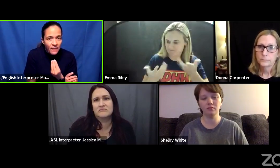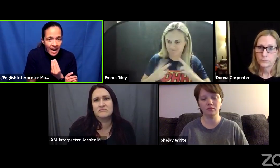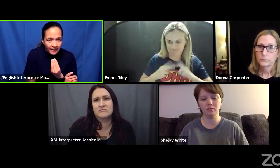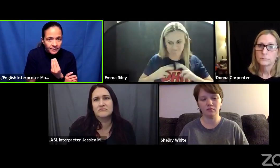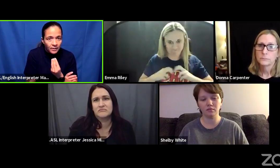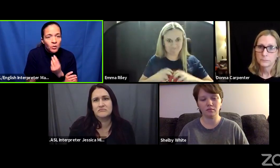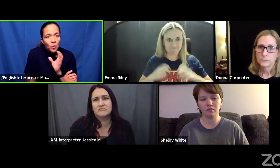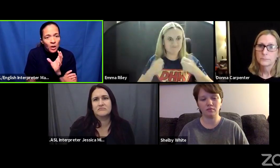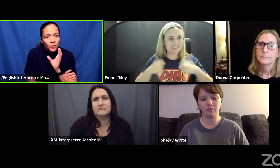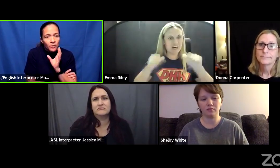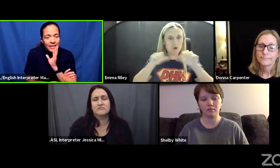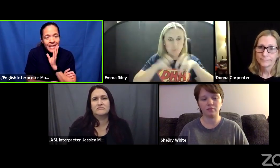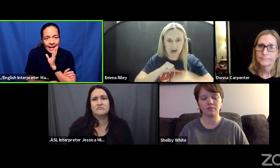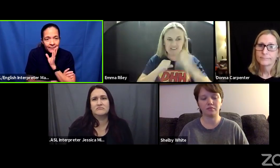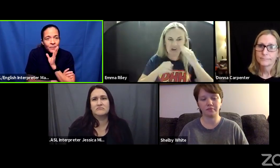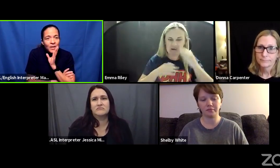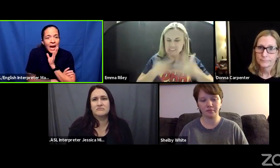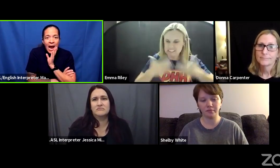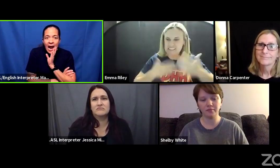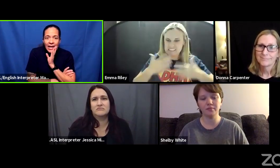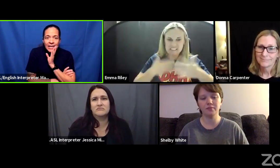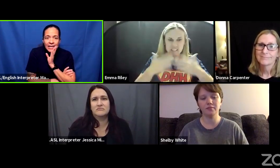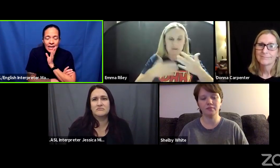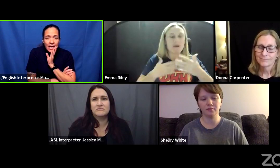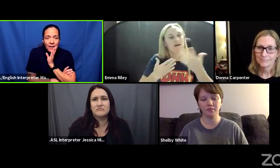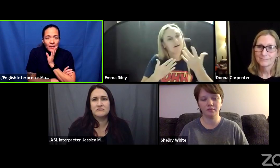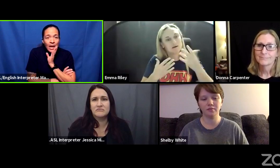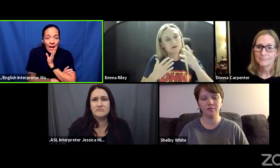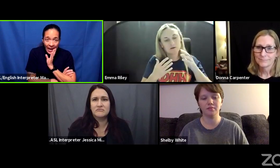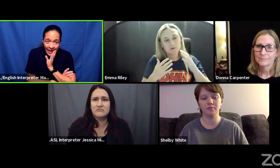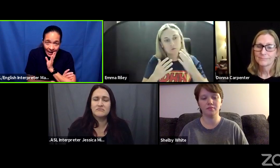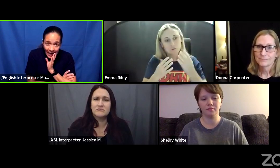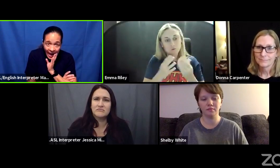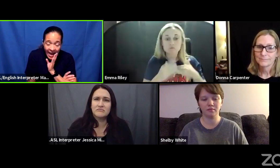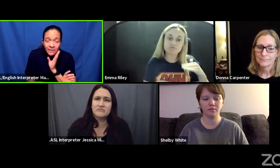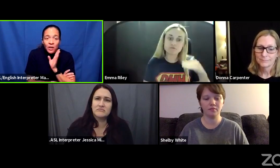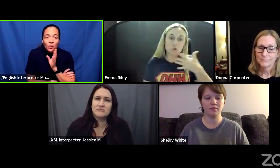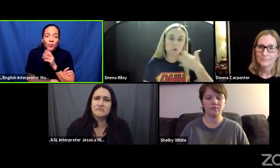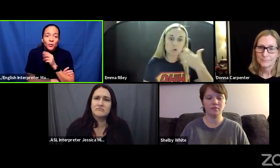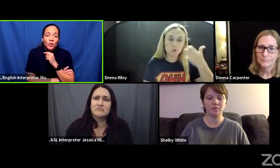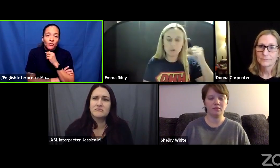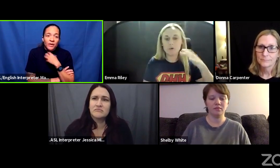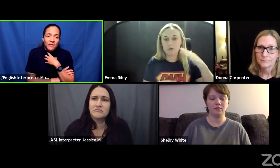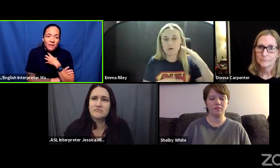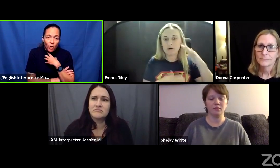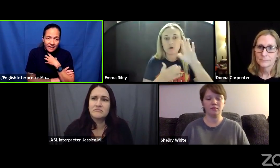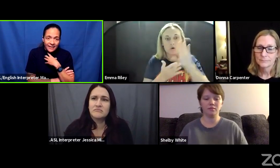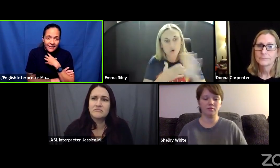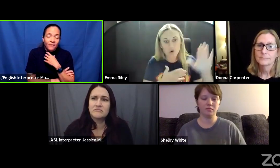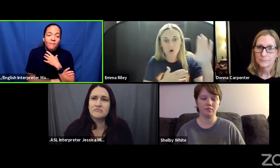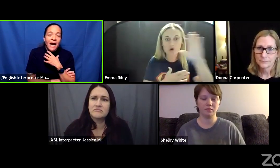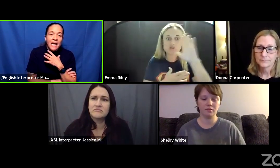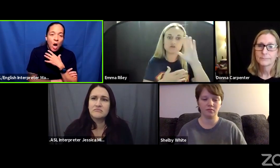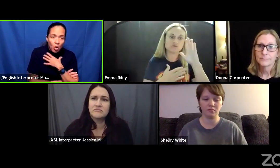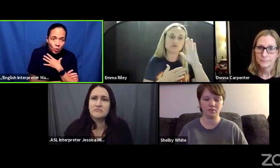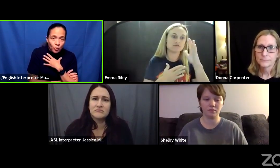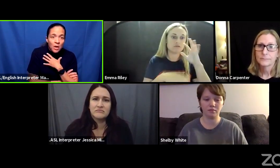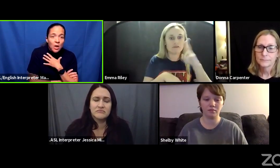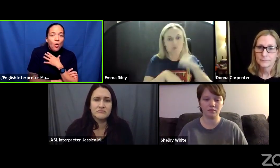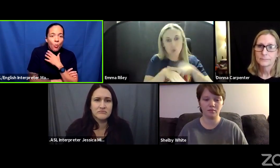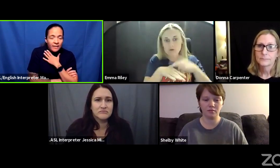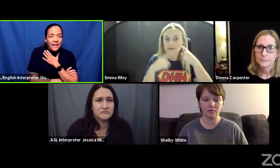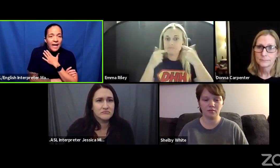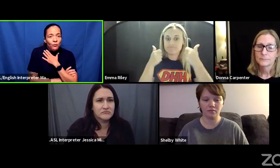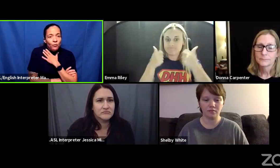to expect. The word, yeah, I had to go through a grieving process of my